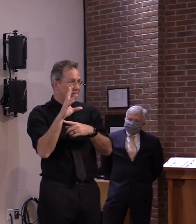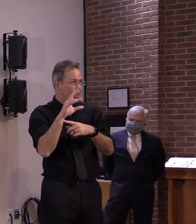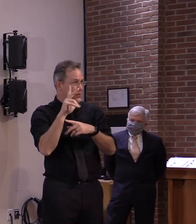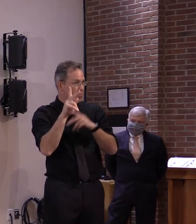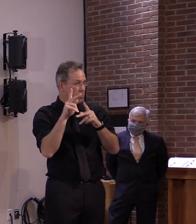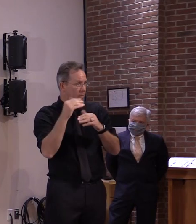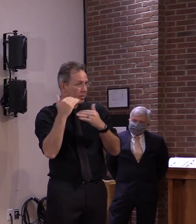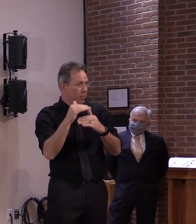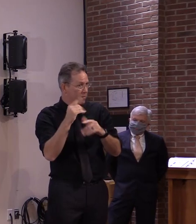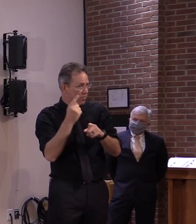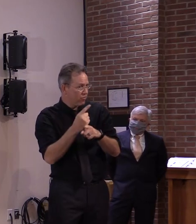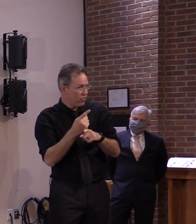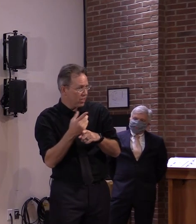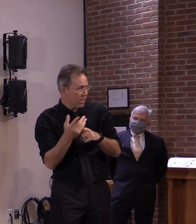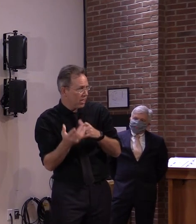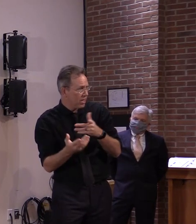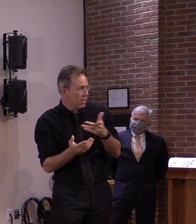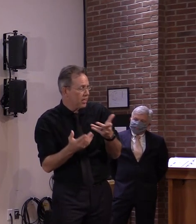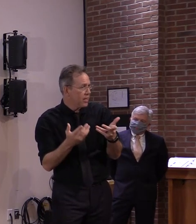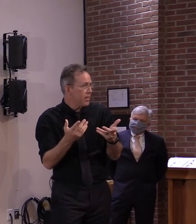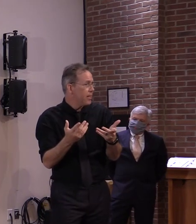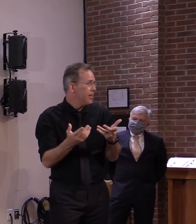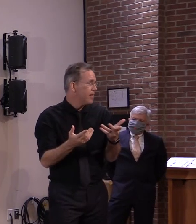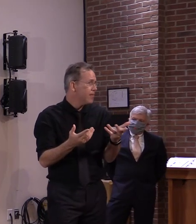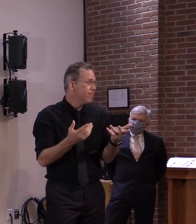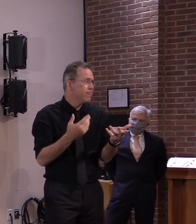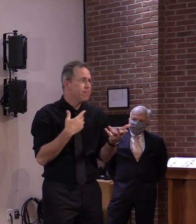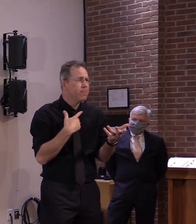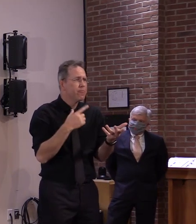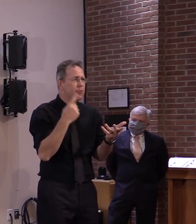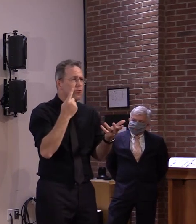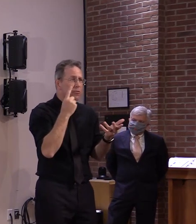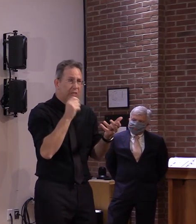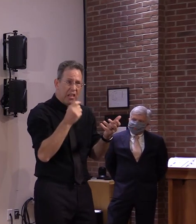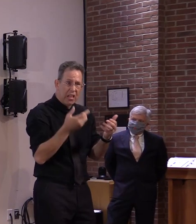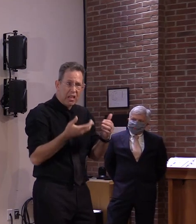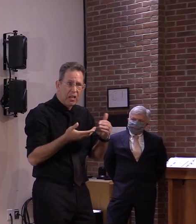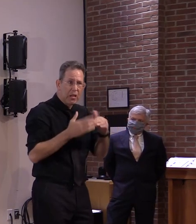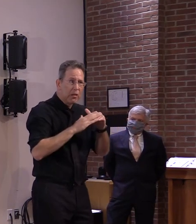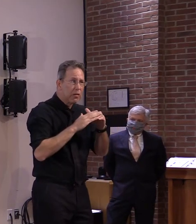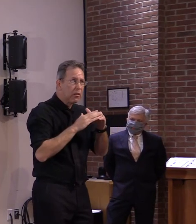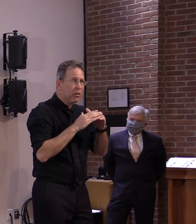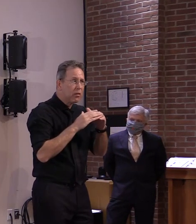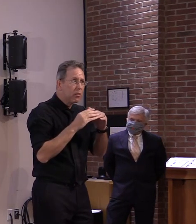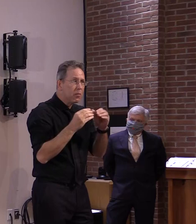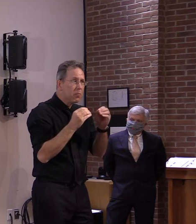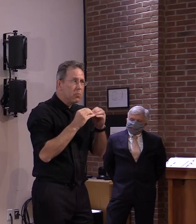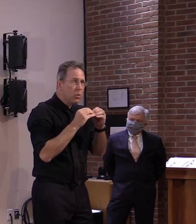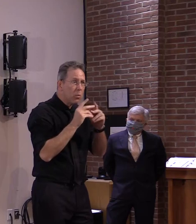be increased at any time in the foreseeable future.